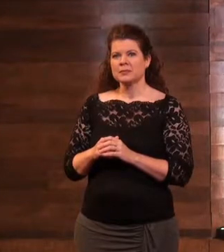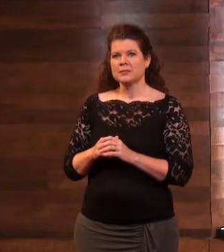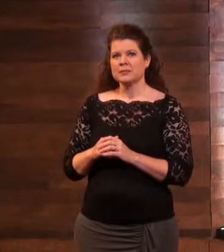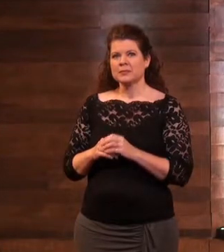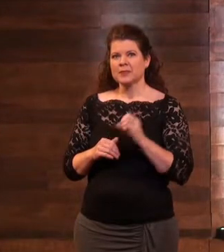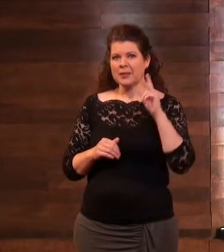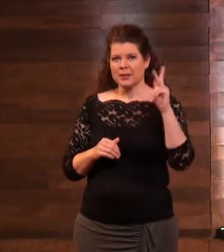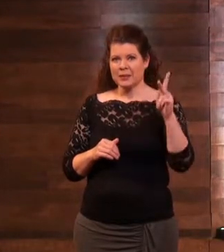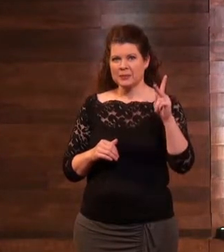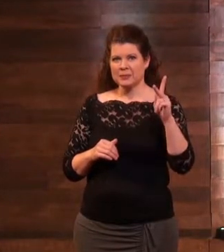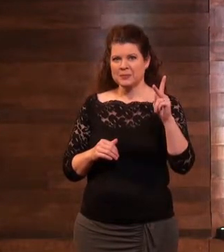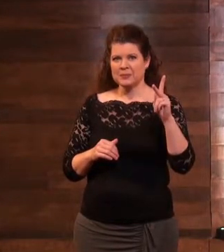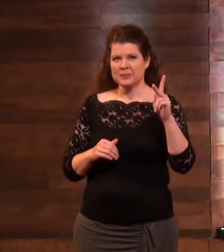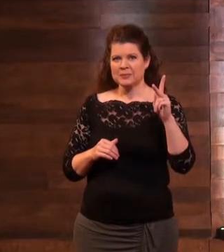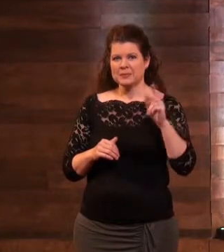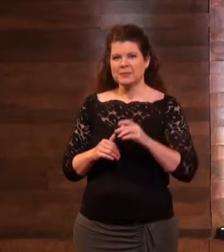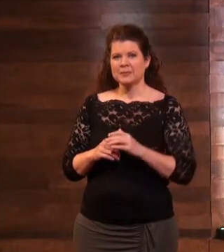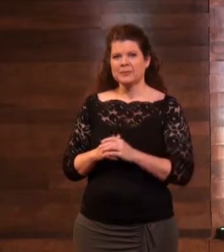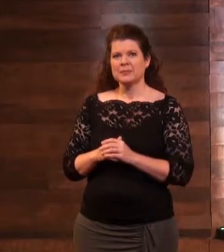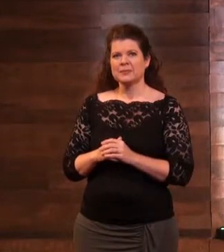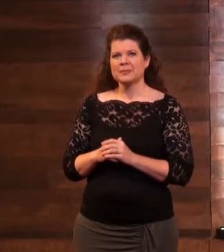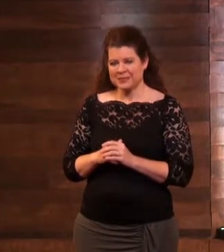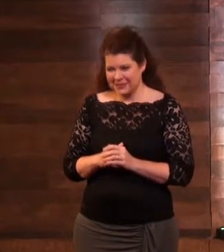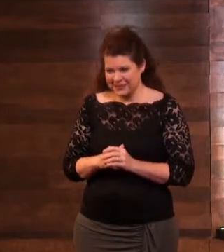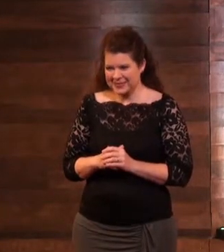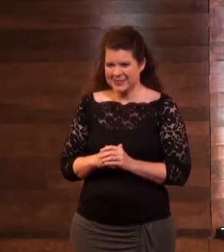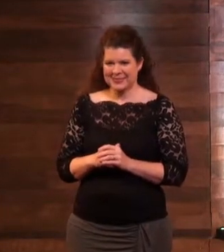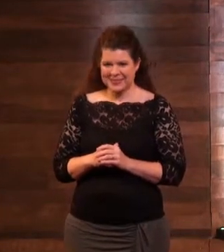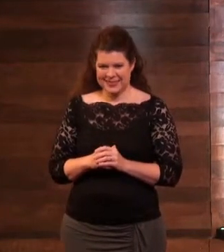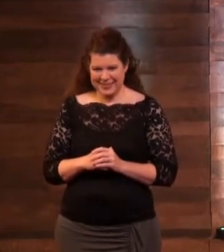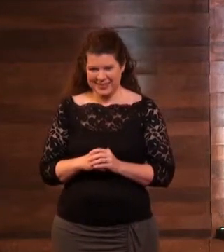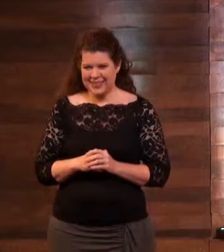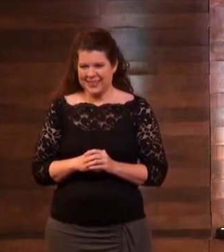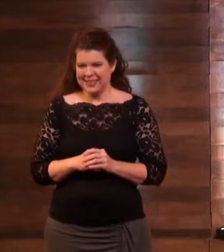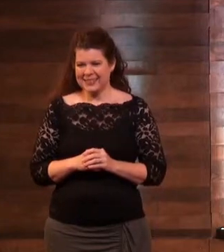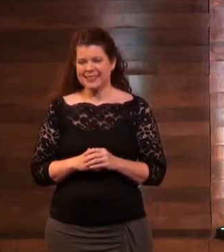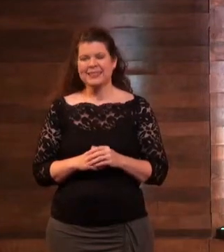Okay, that's it. That's it. Cannot take that anymore.